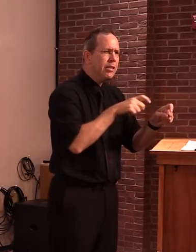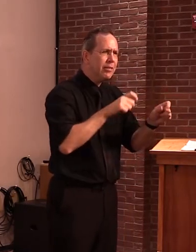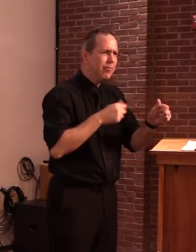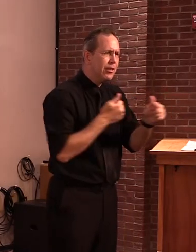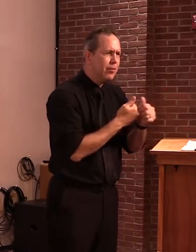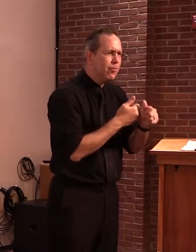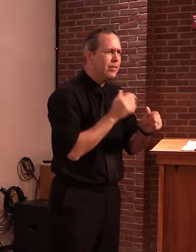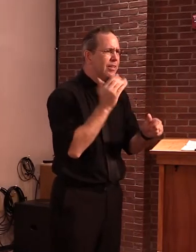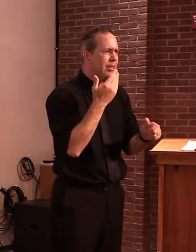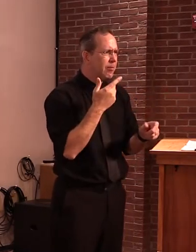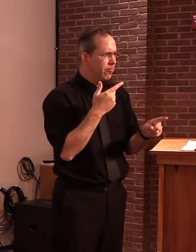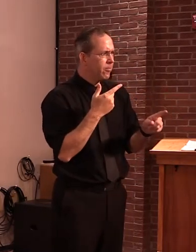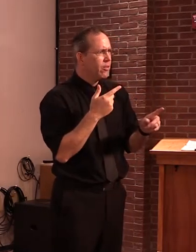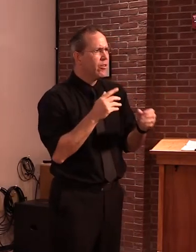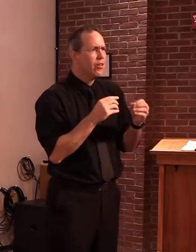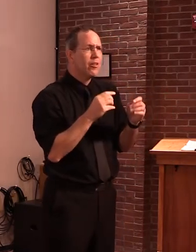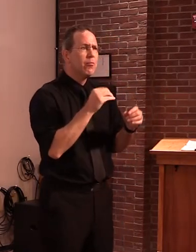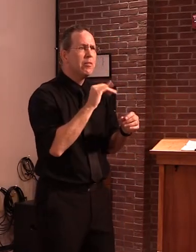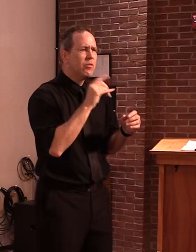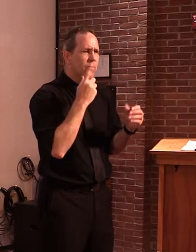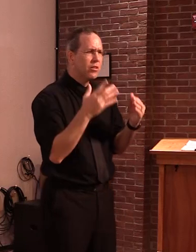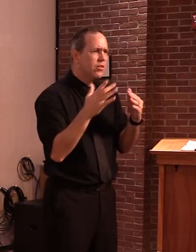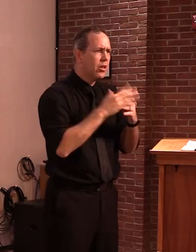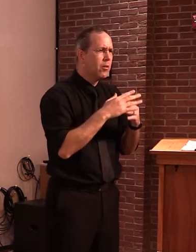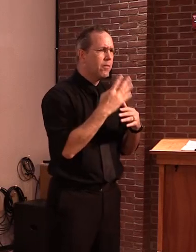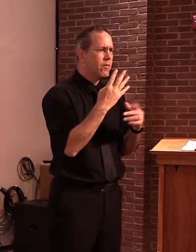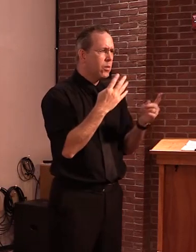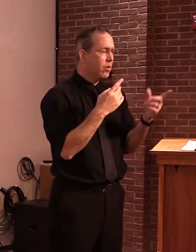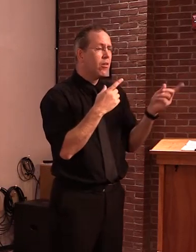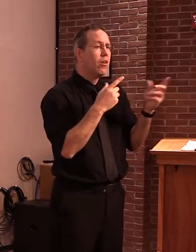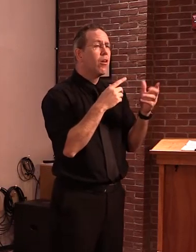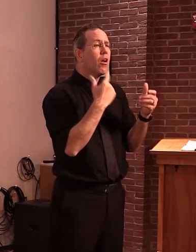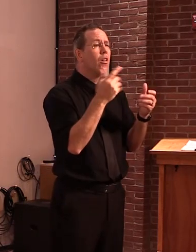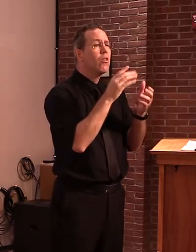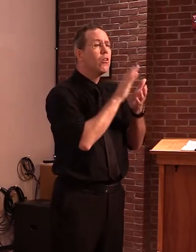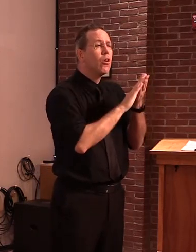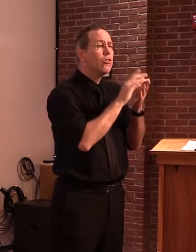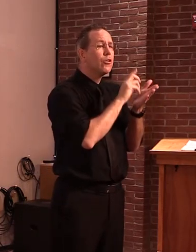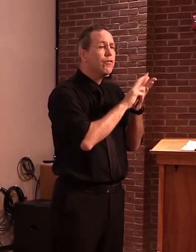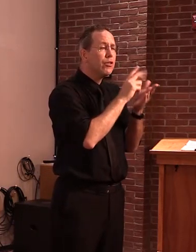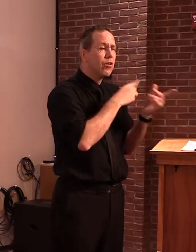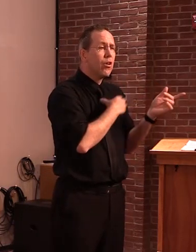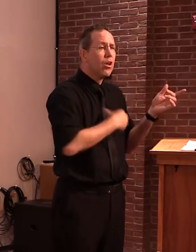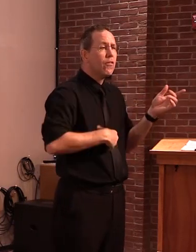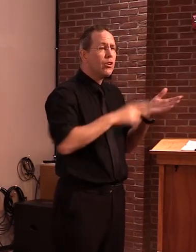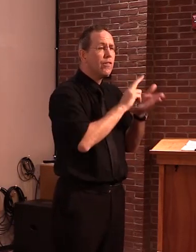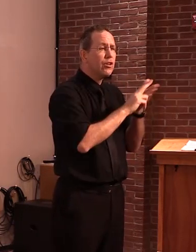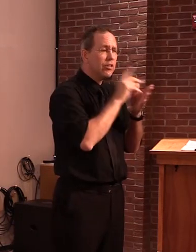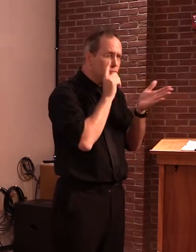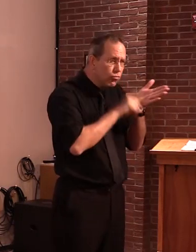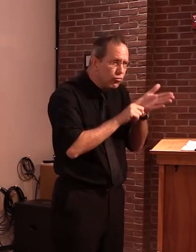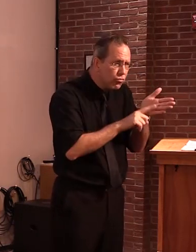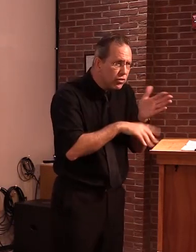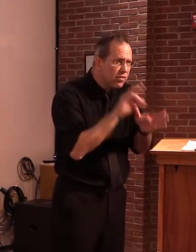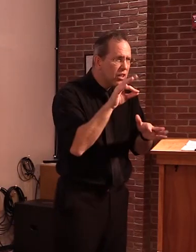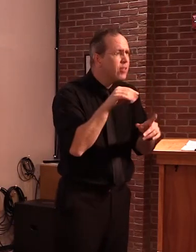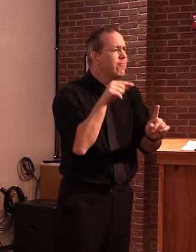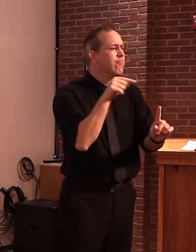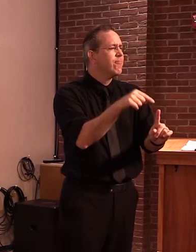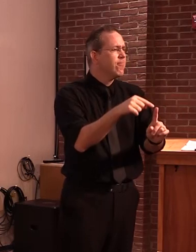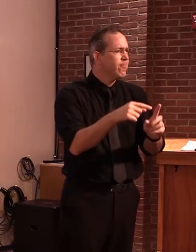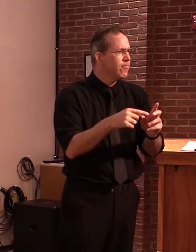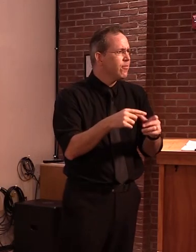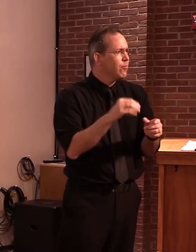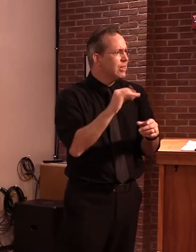a Harvard study said that we were in the position to suppress, through our testing, suppress the virus. And through